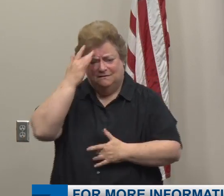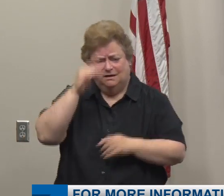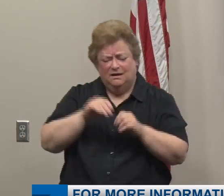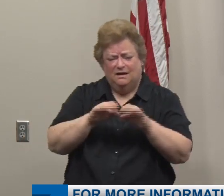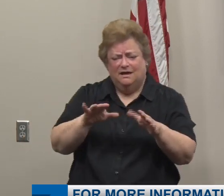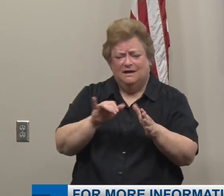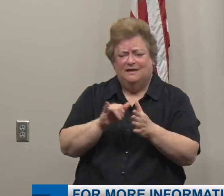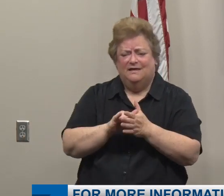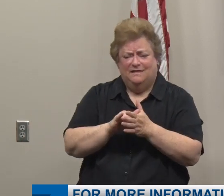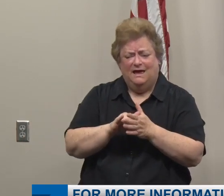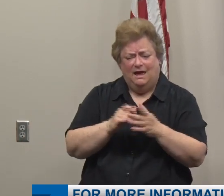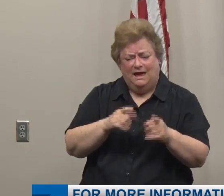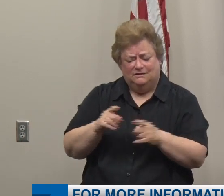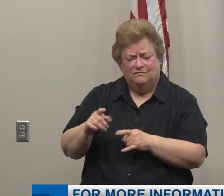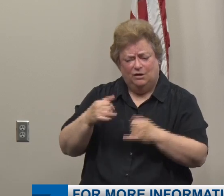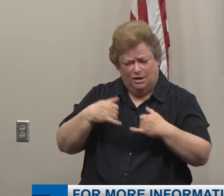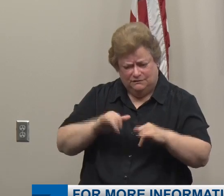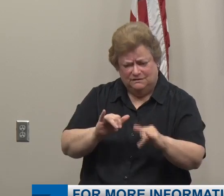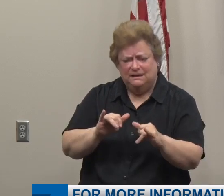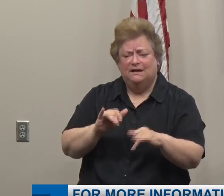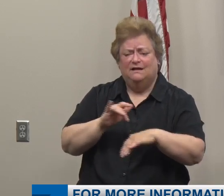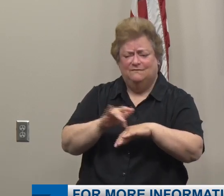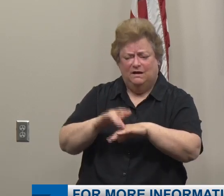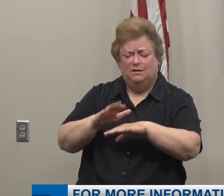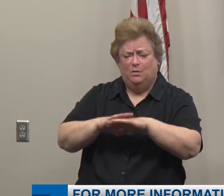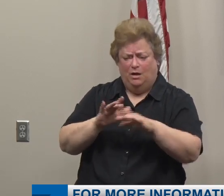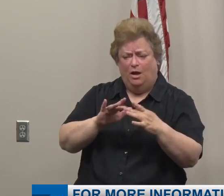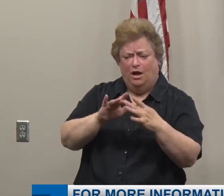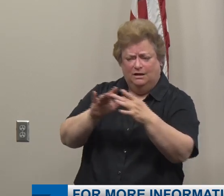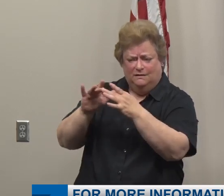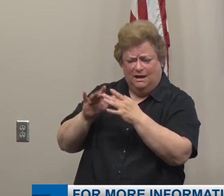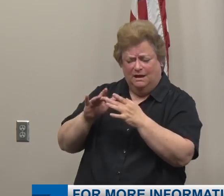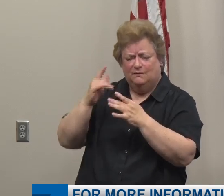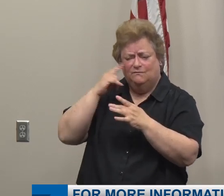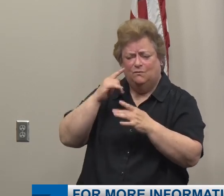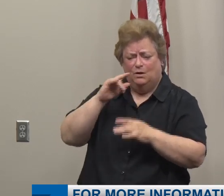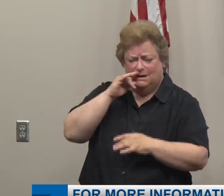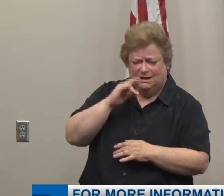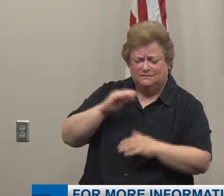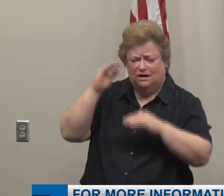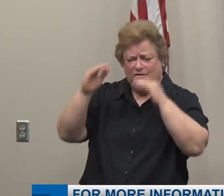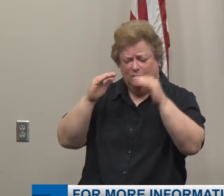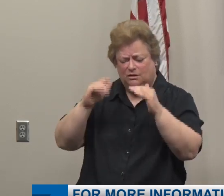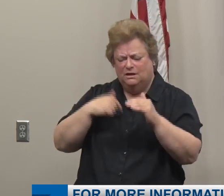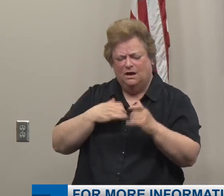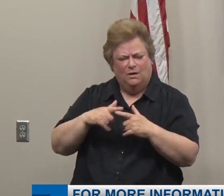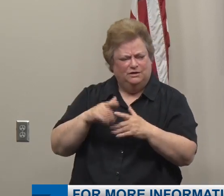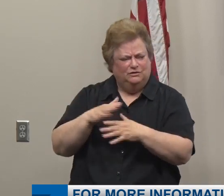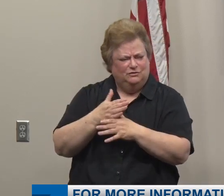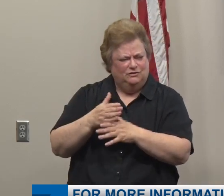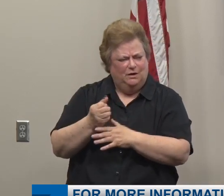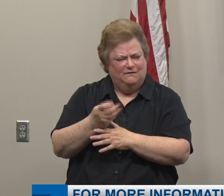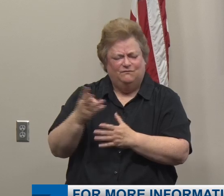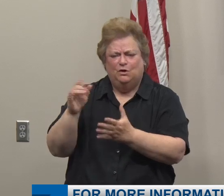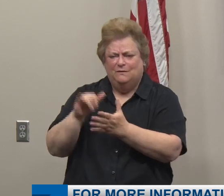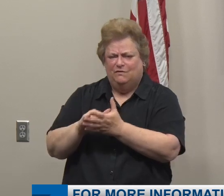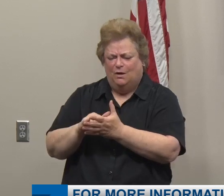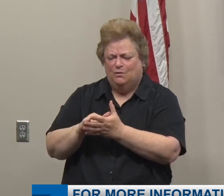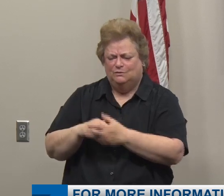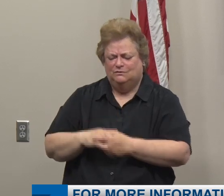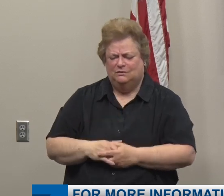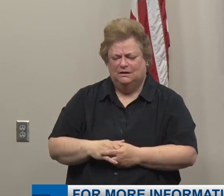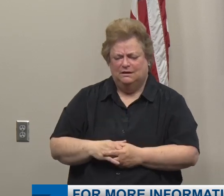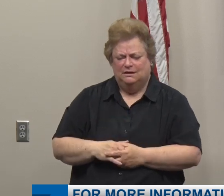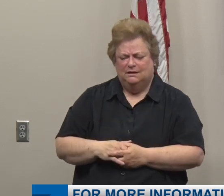we love are actually still available online for kids and adults to enjoy I'd like to just share a few those quickly while